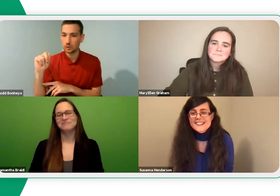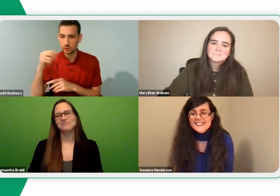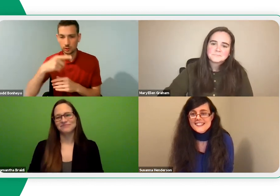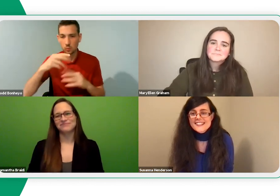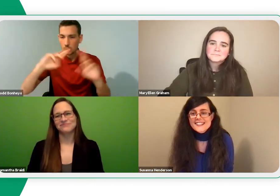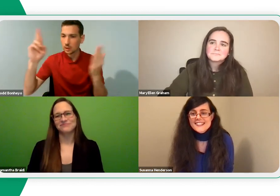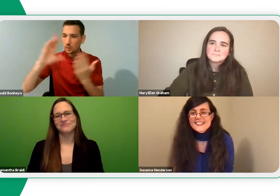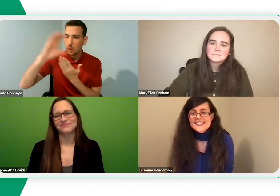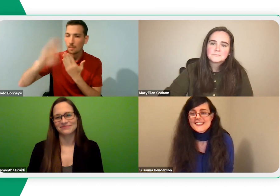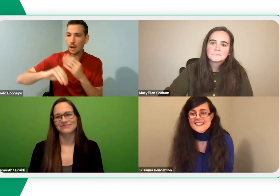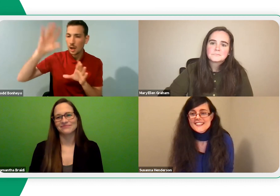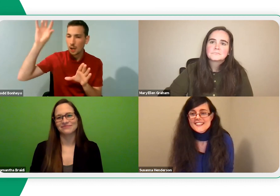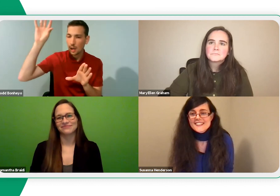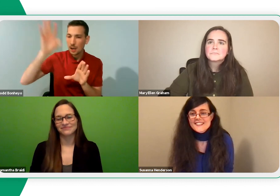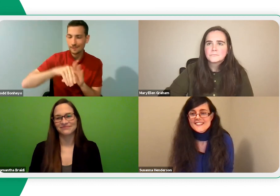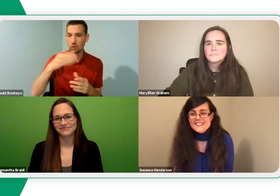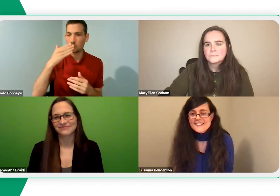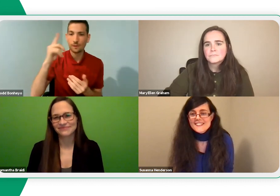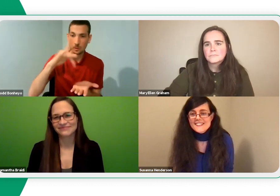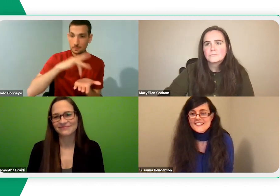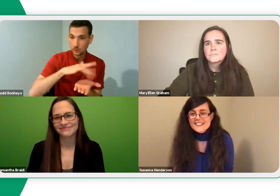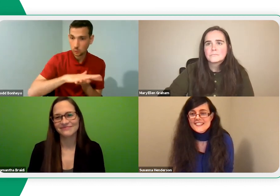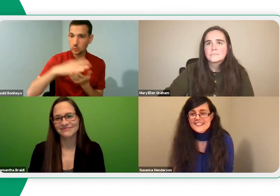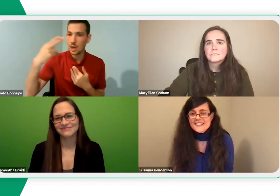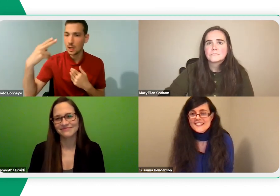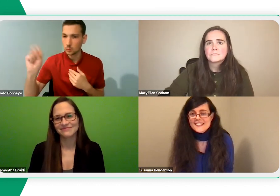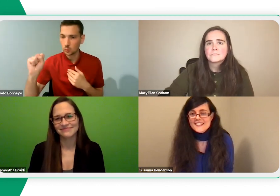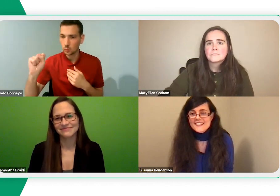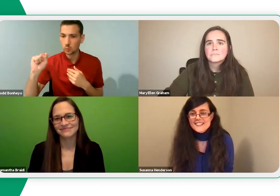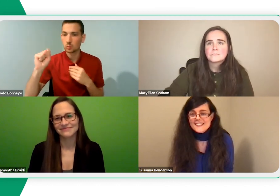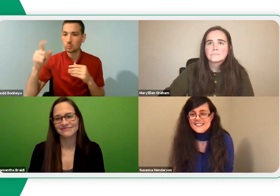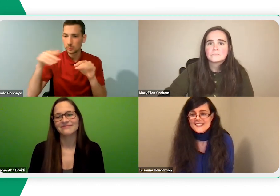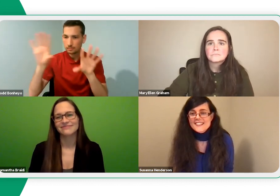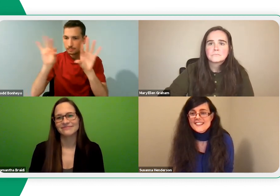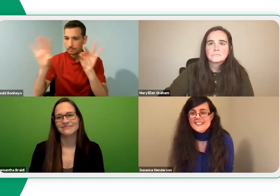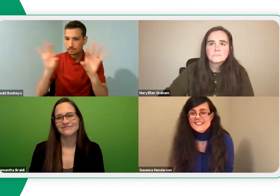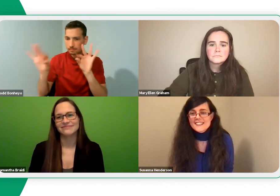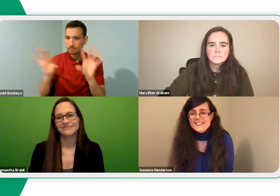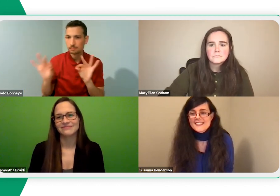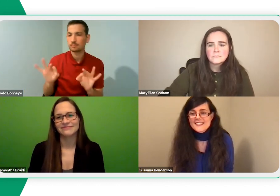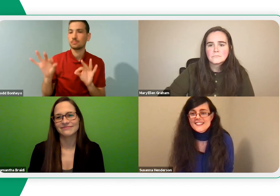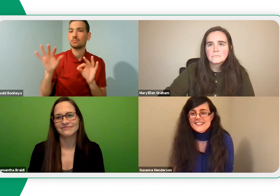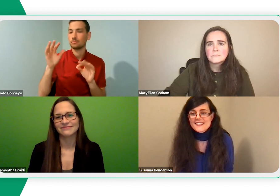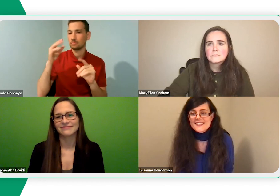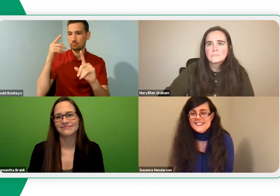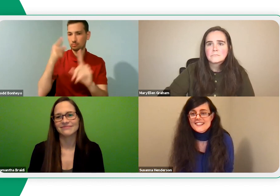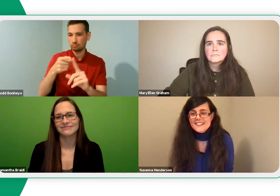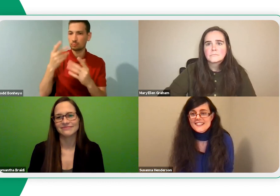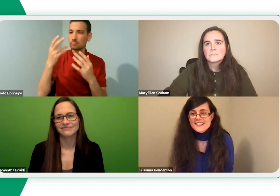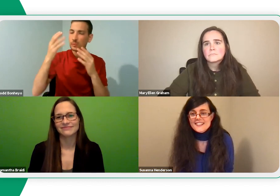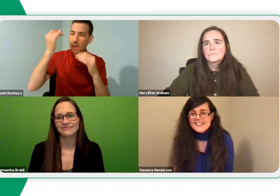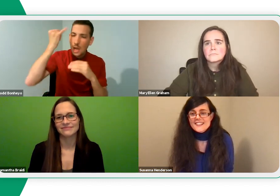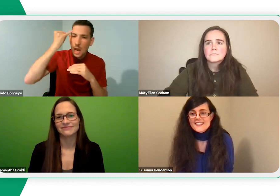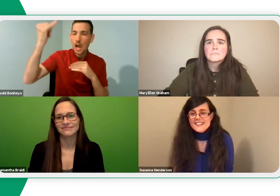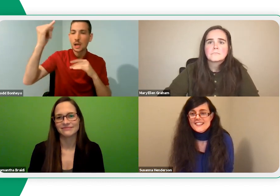And the next Right. This is Samantha. I've seen that before. Oh, the curriculum that was in there was great. It was for middle school and high school, and you can pick